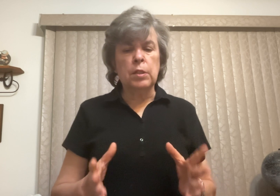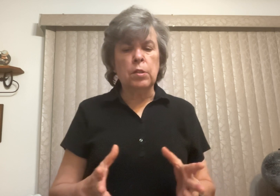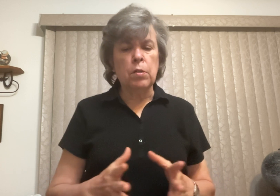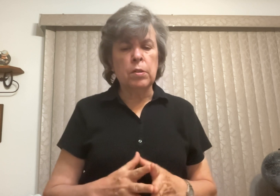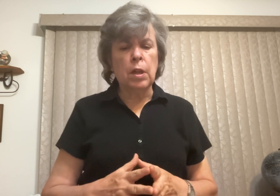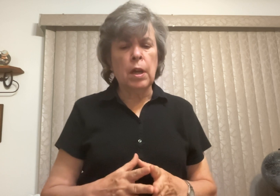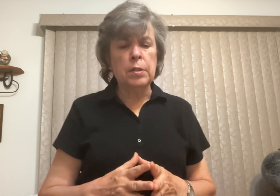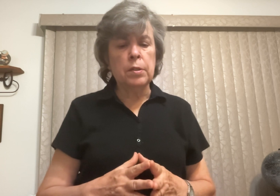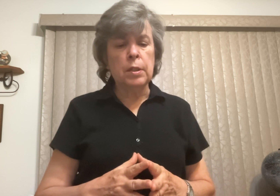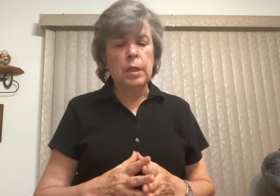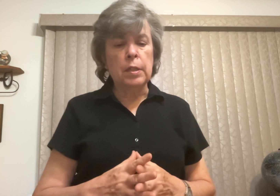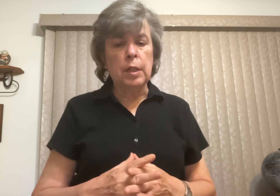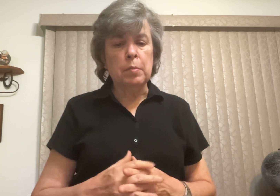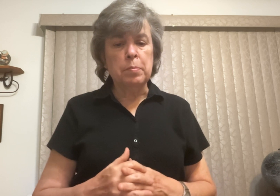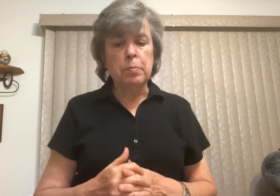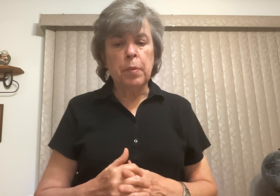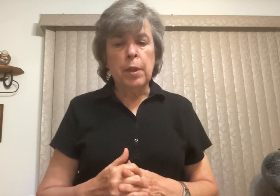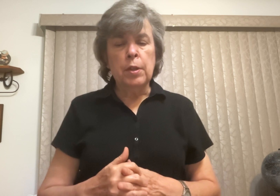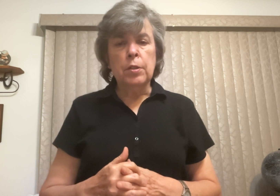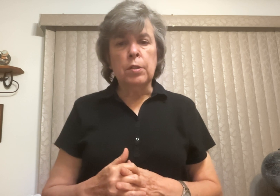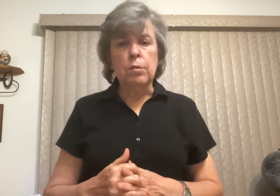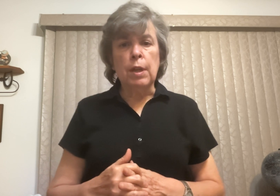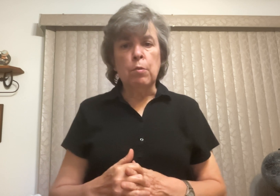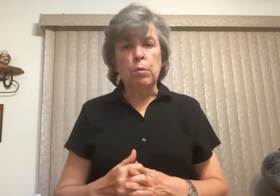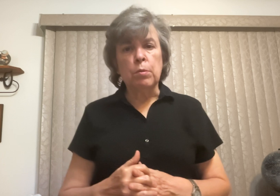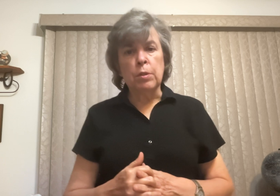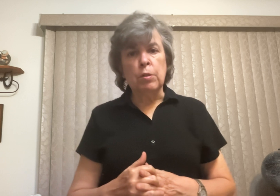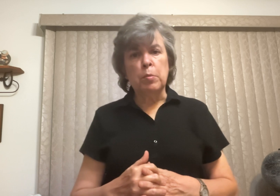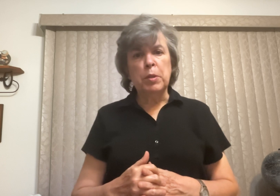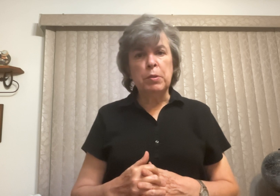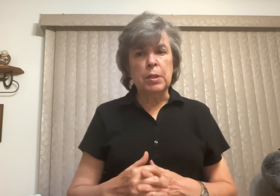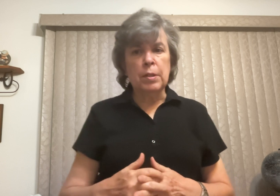so that's all the signs. And so now we'll go to music.